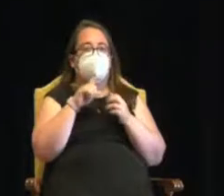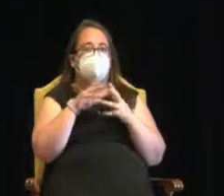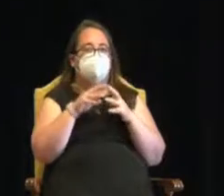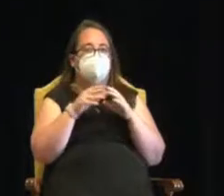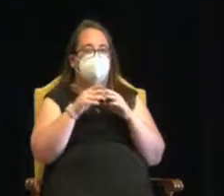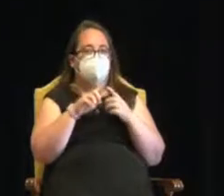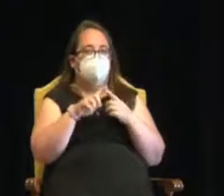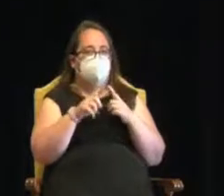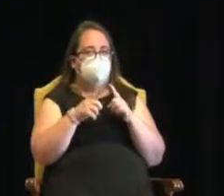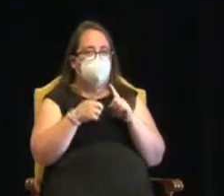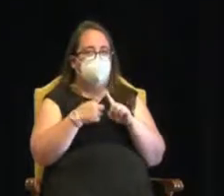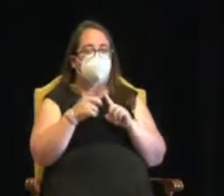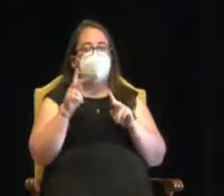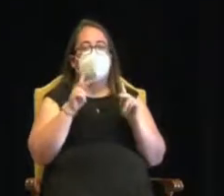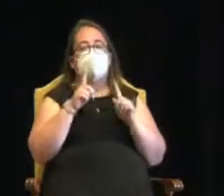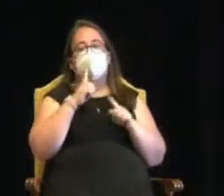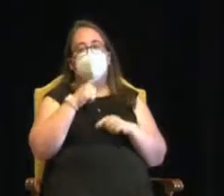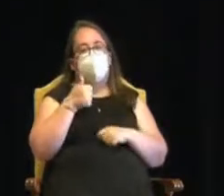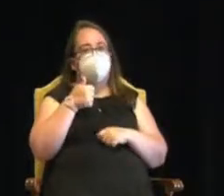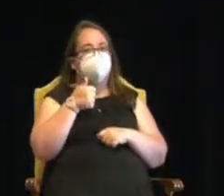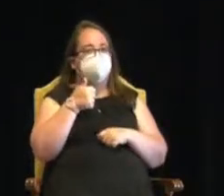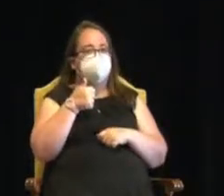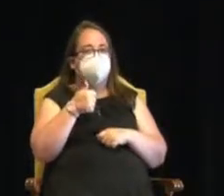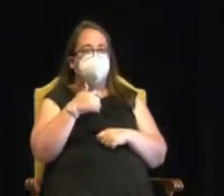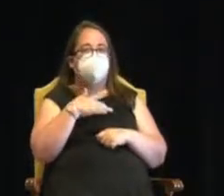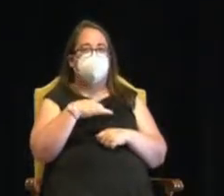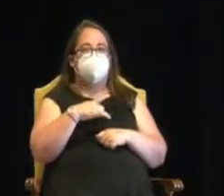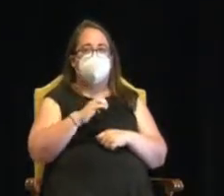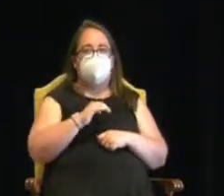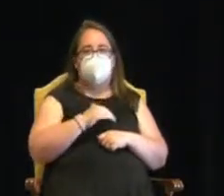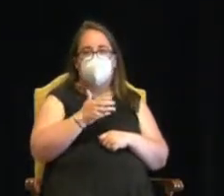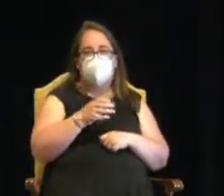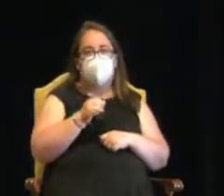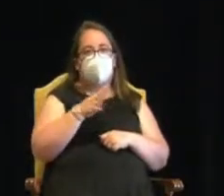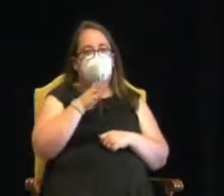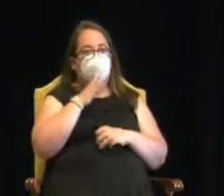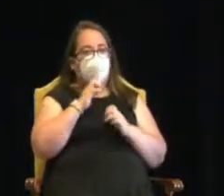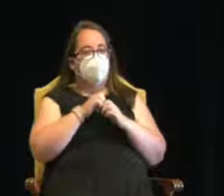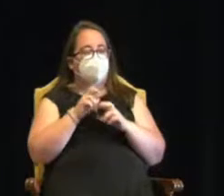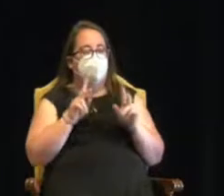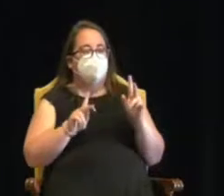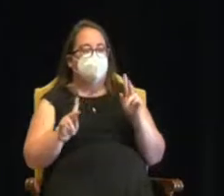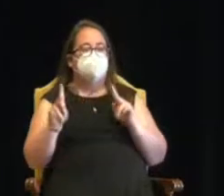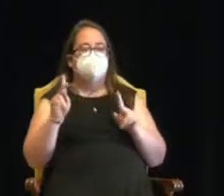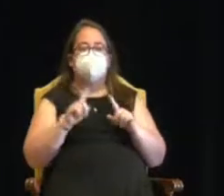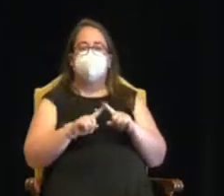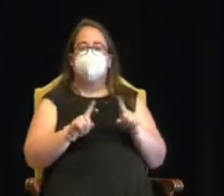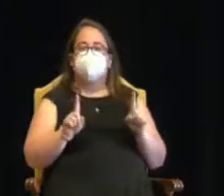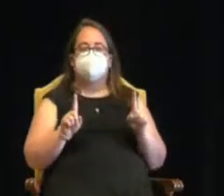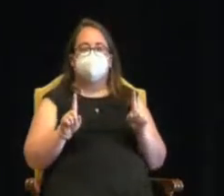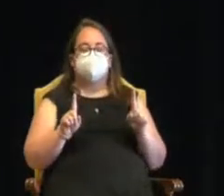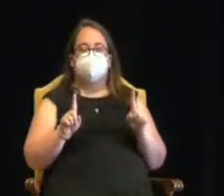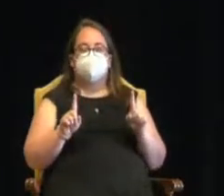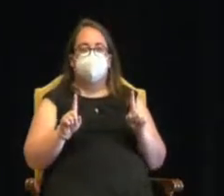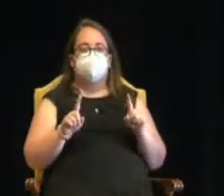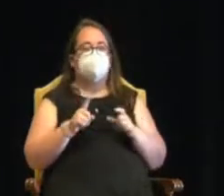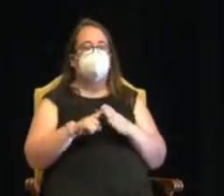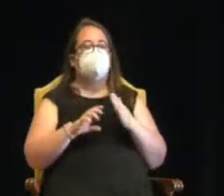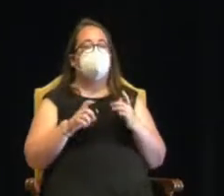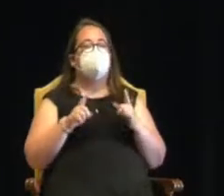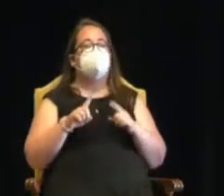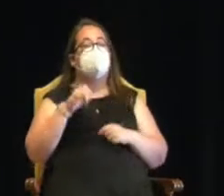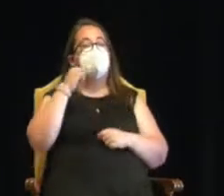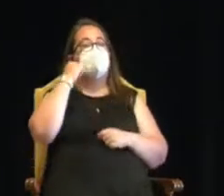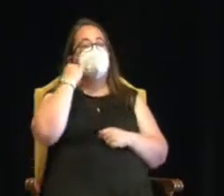friends and people are liking our stuff and we're talking to people. But what would happen if